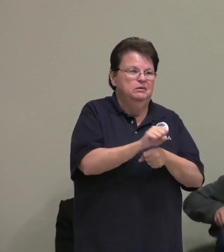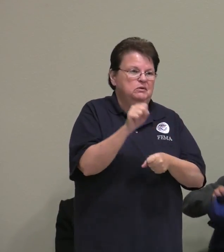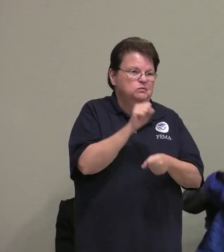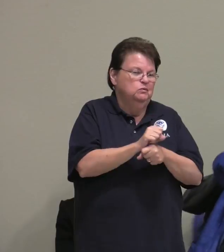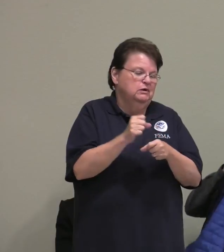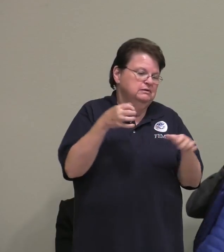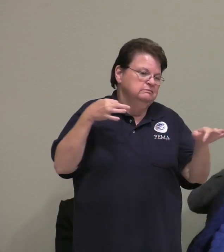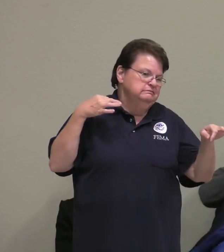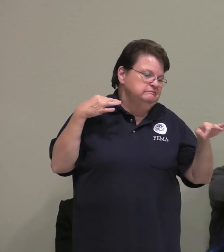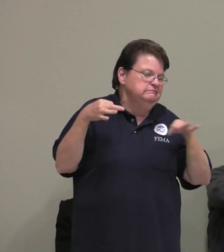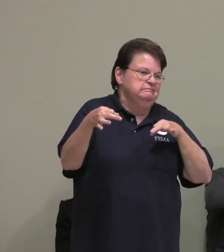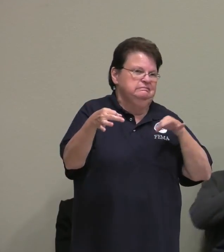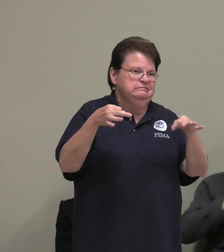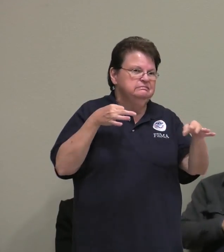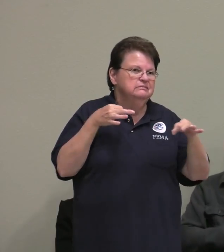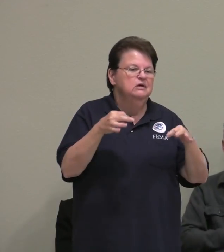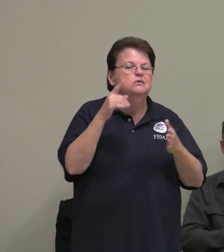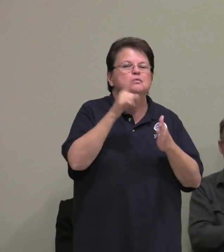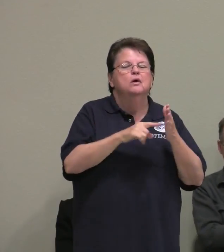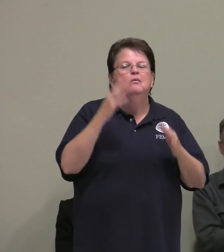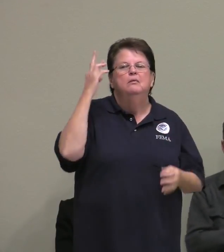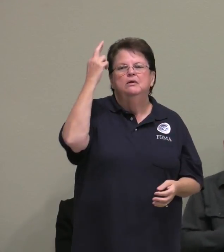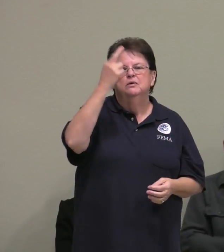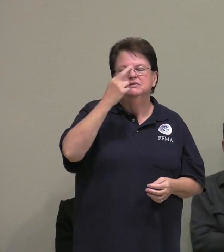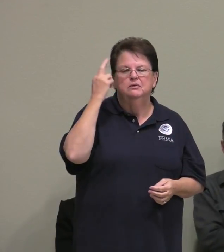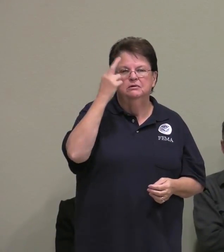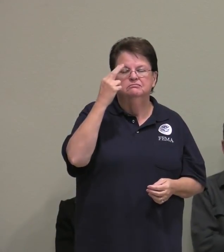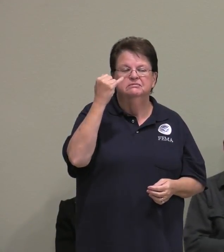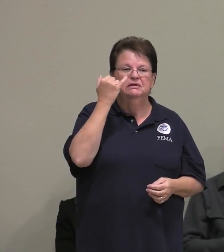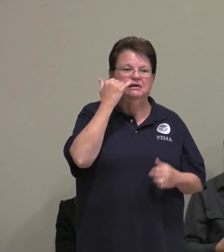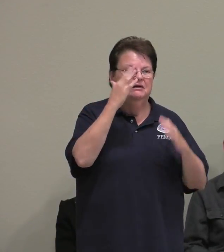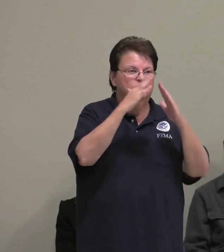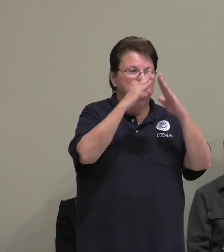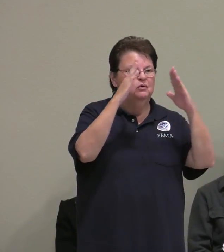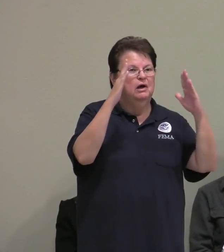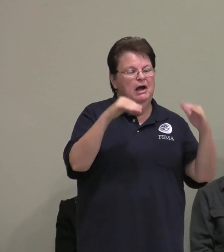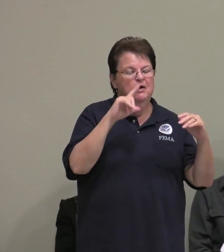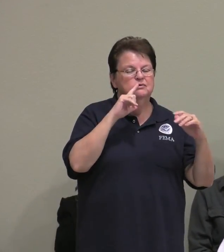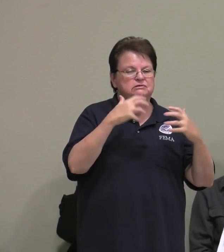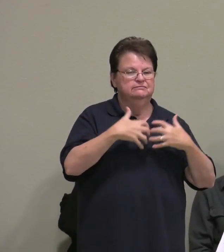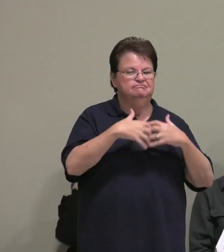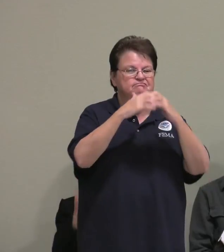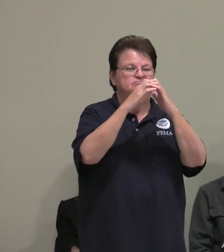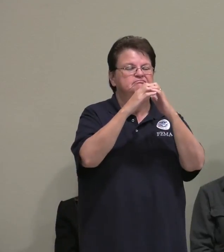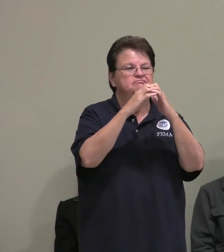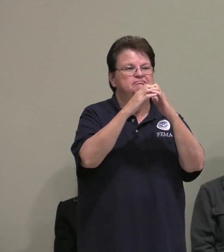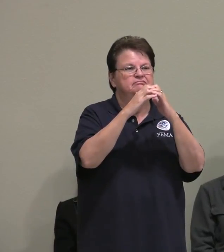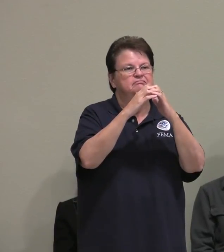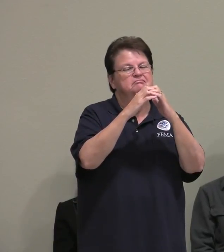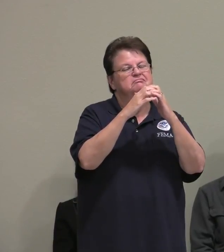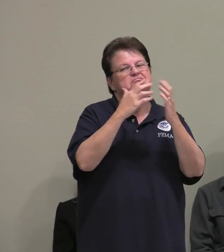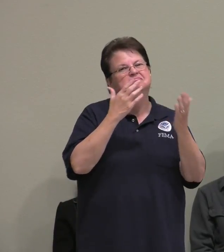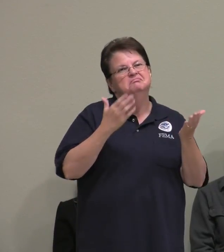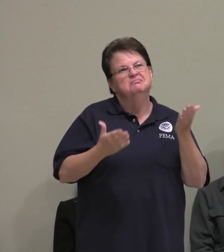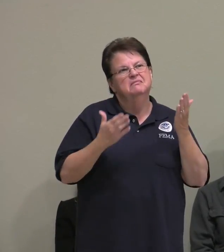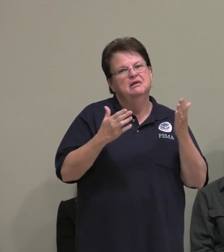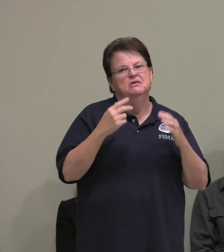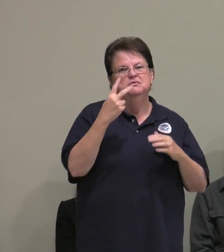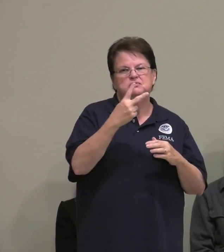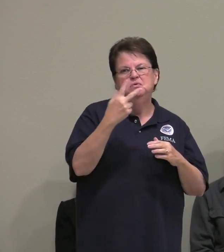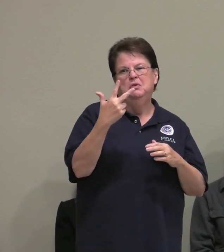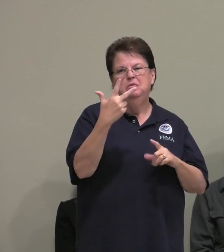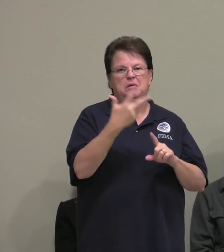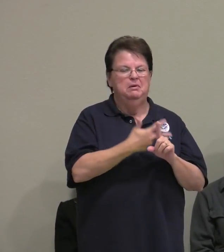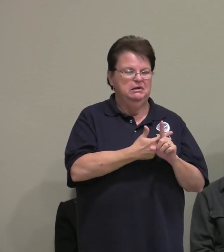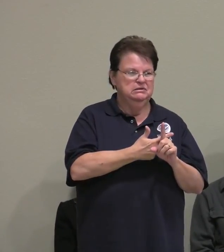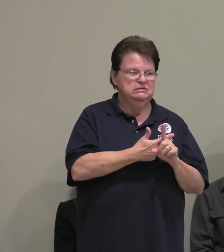described, what I think are reasonable. So if your house is standing you're probably looking at two to three